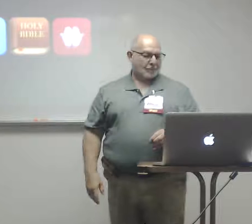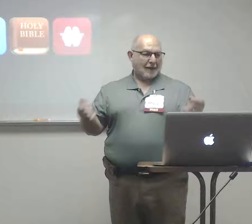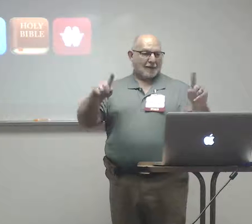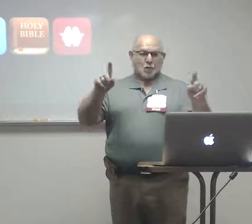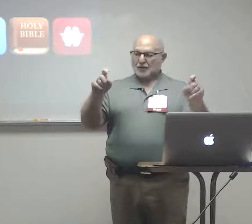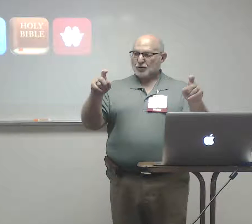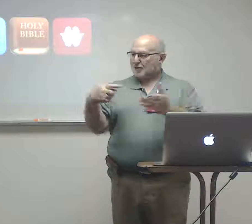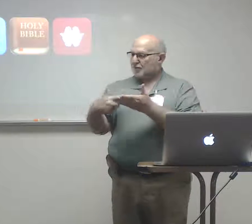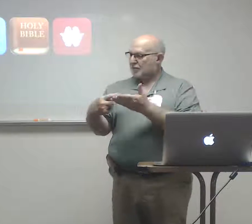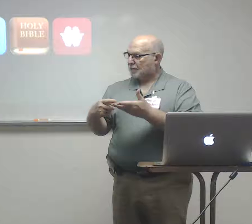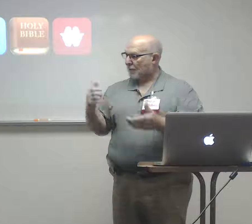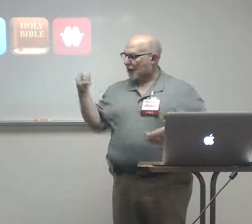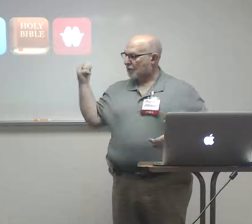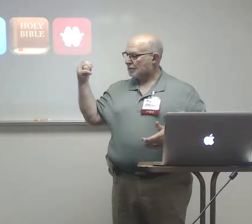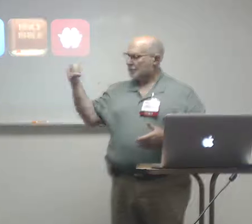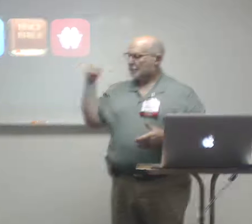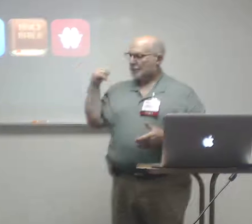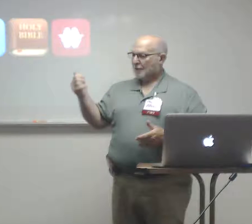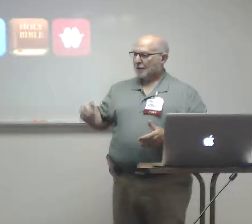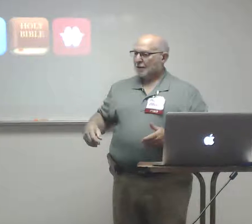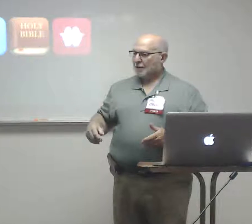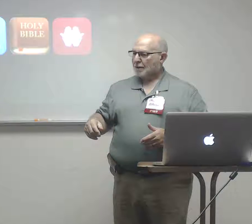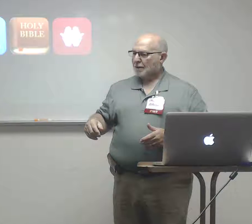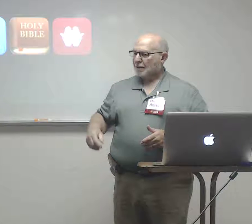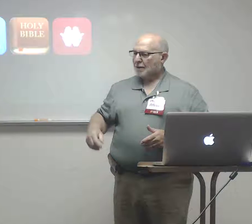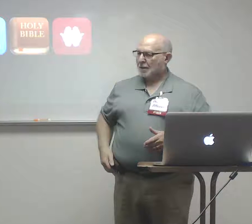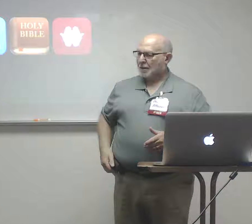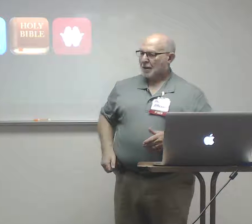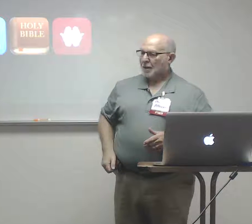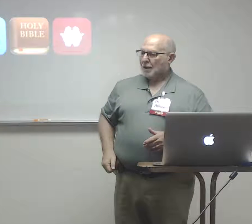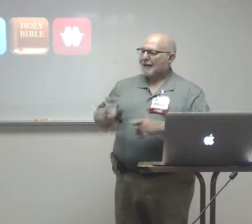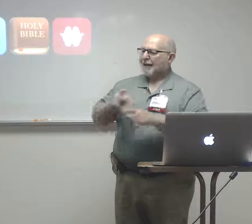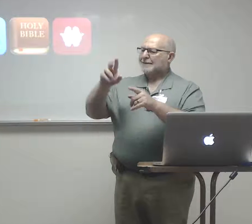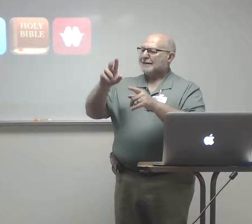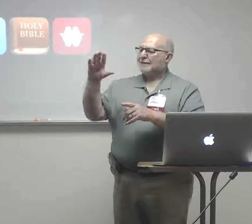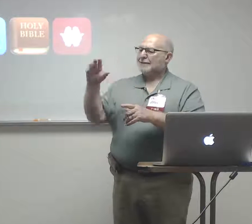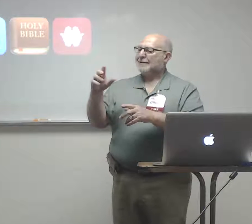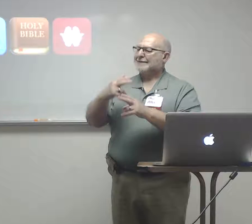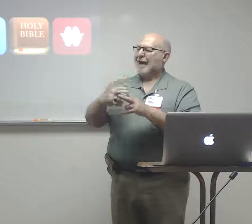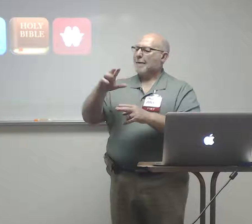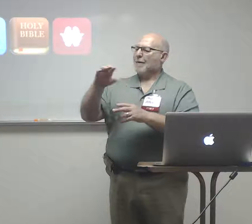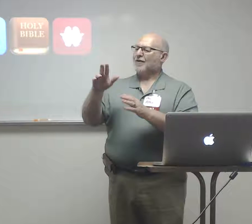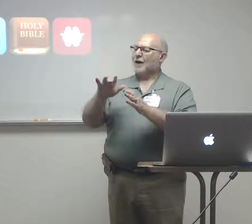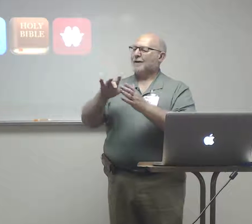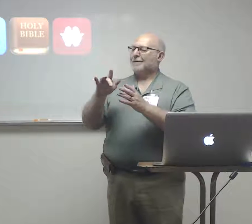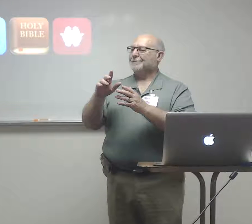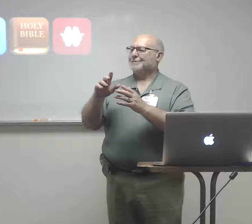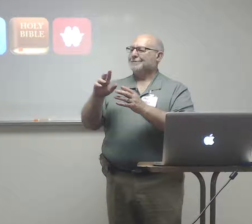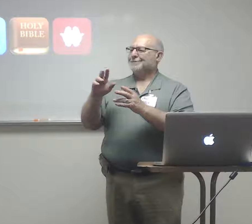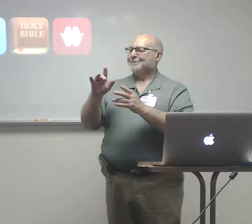Any questions about it? Carter, what is that? That's the name of the